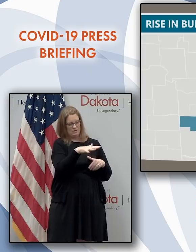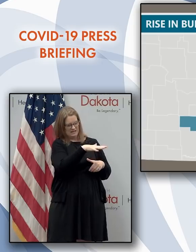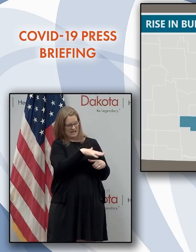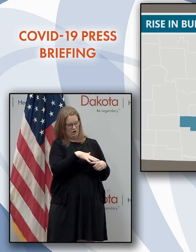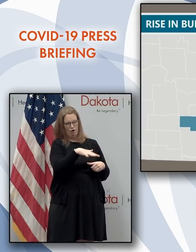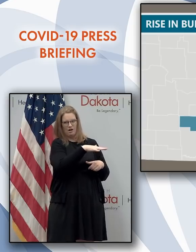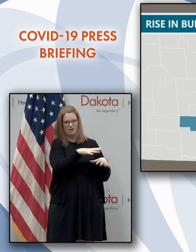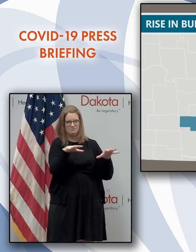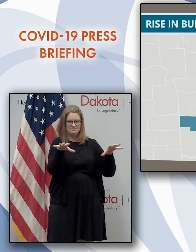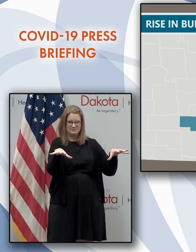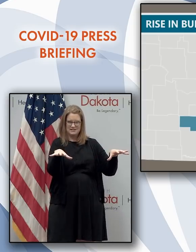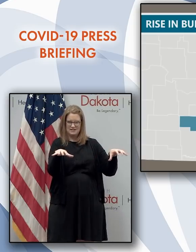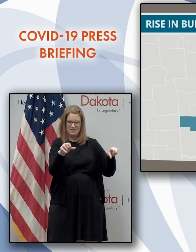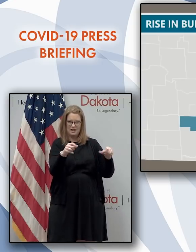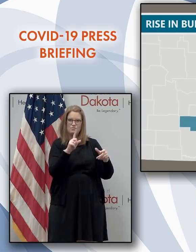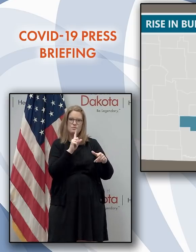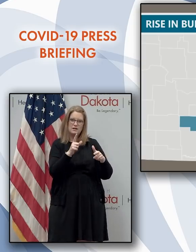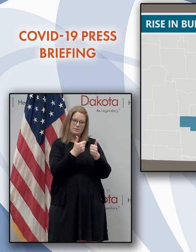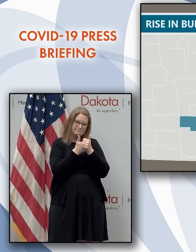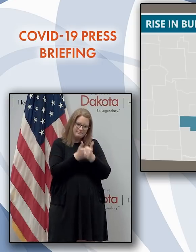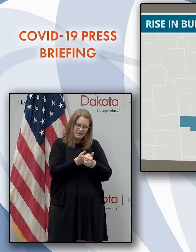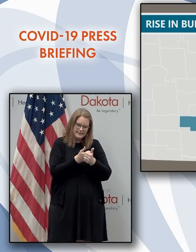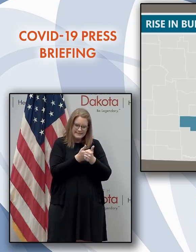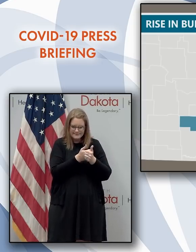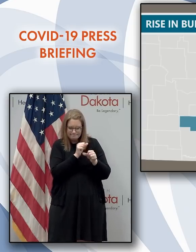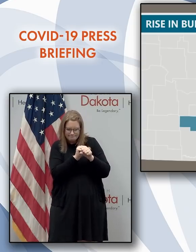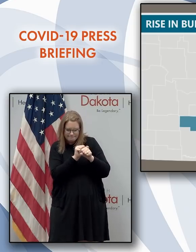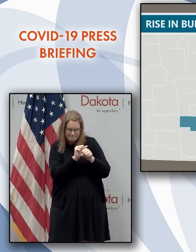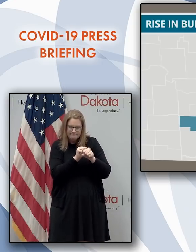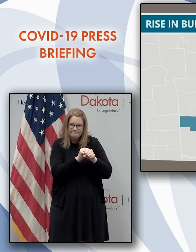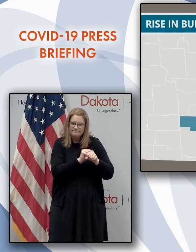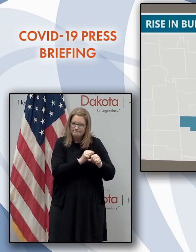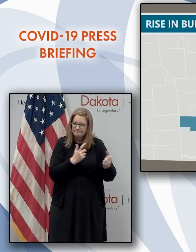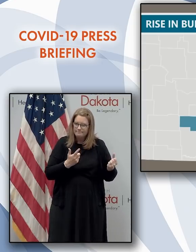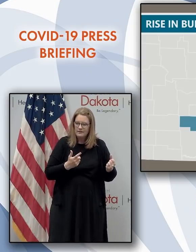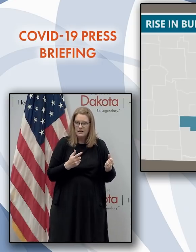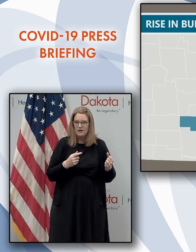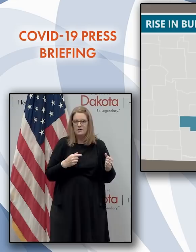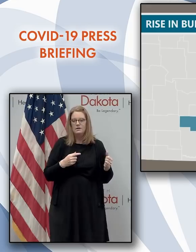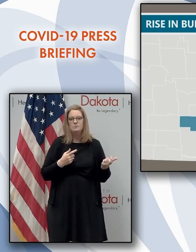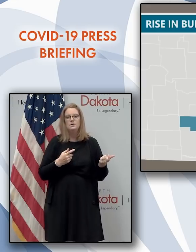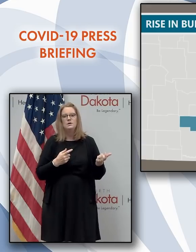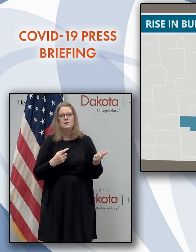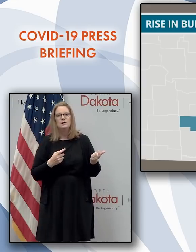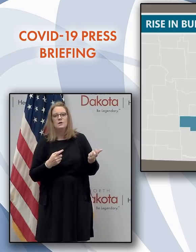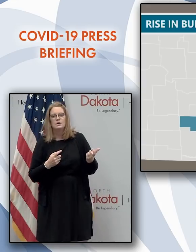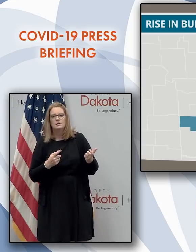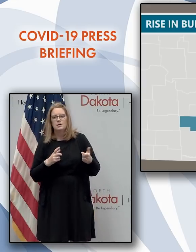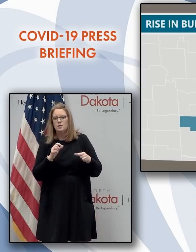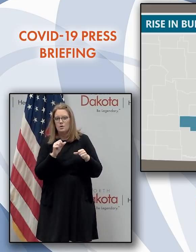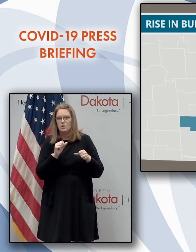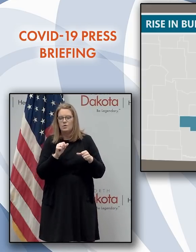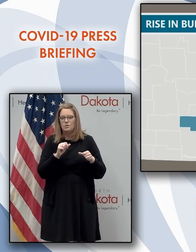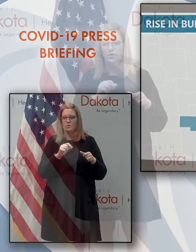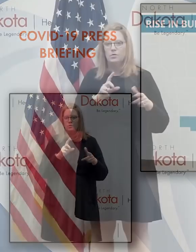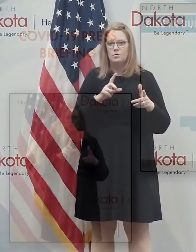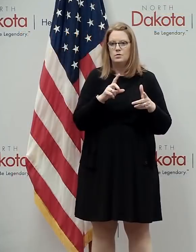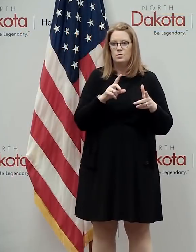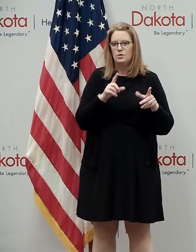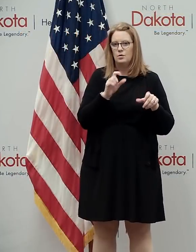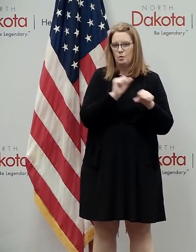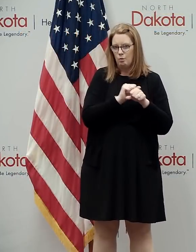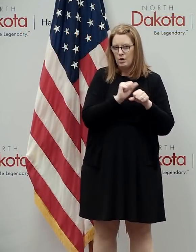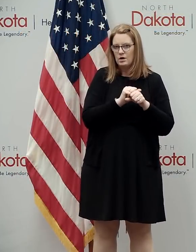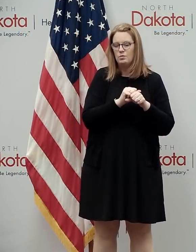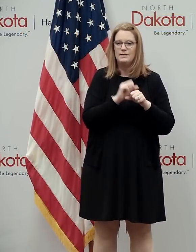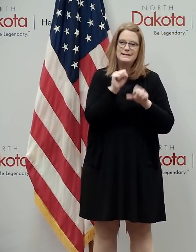also been doing a great job, and we are trying to apply here a number of things that we've learned, working in conjunction with the